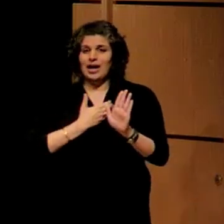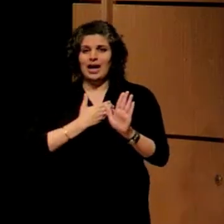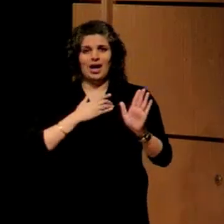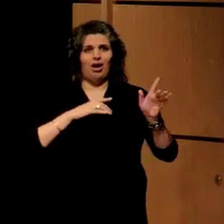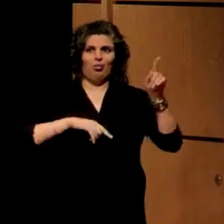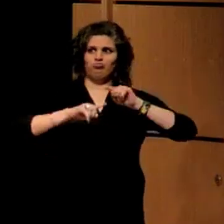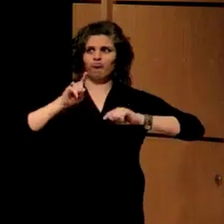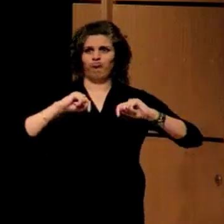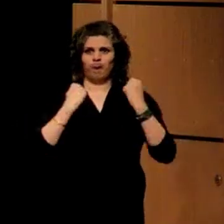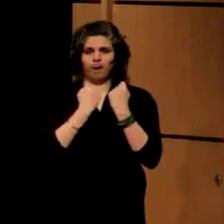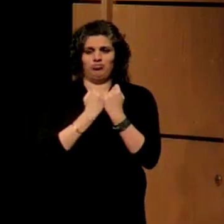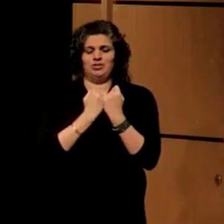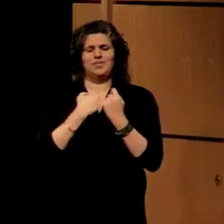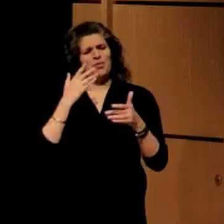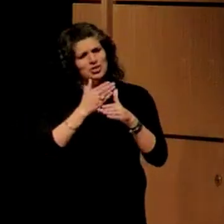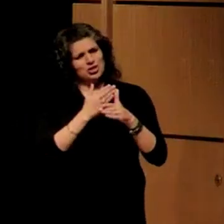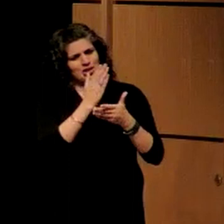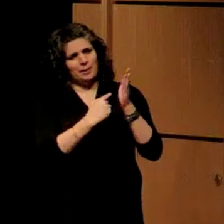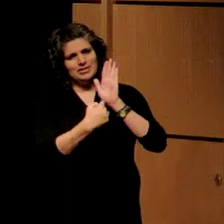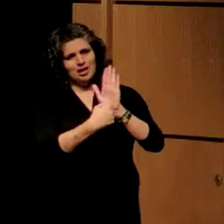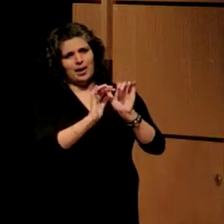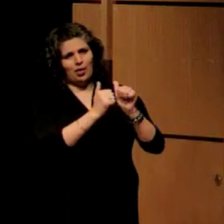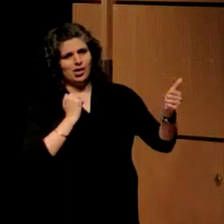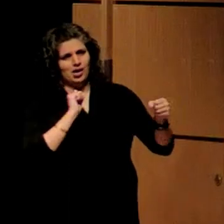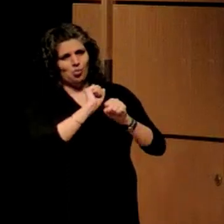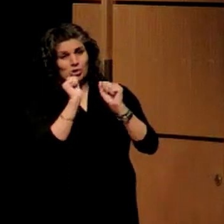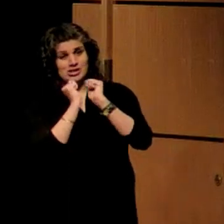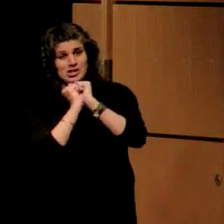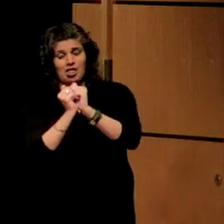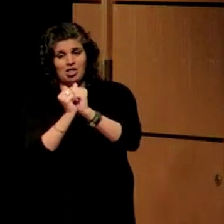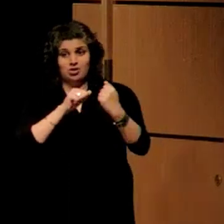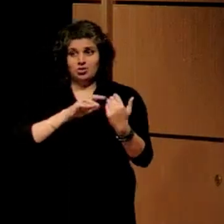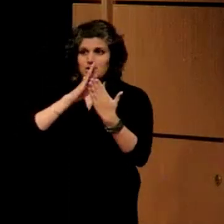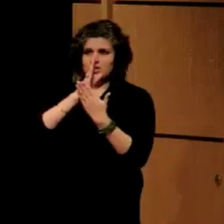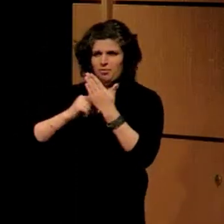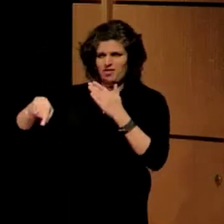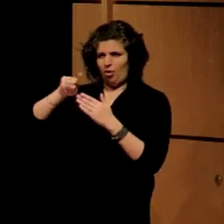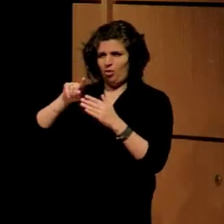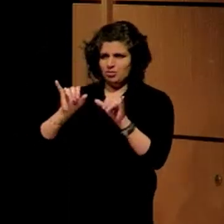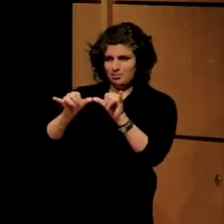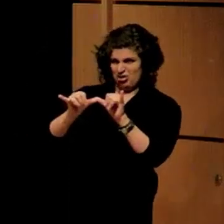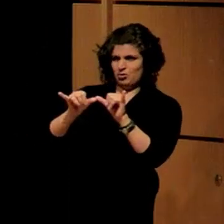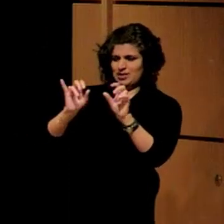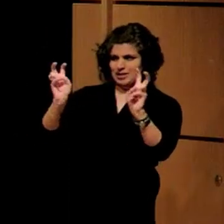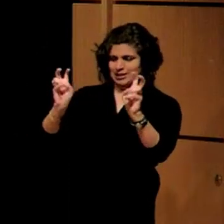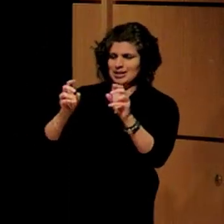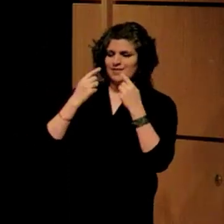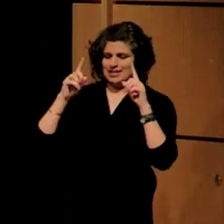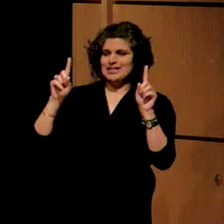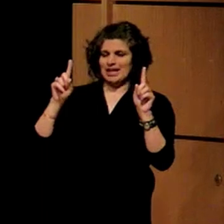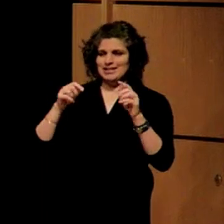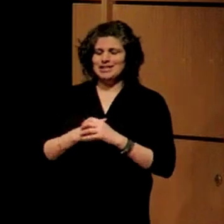curatorial team, I'd like to share some examples of how we work together to address some of those metrics of success that Brian